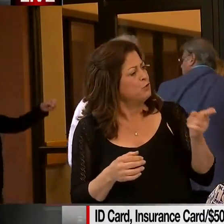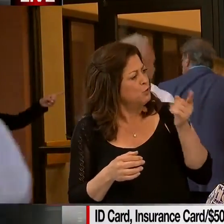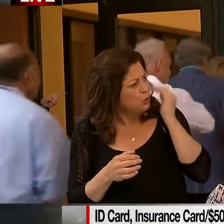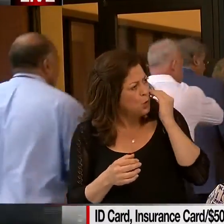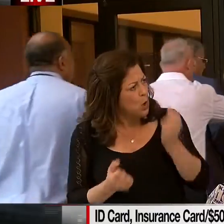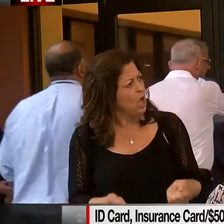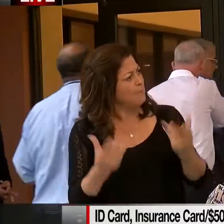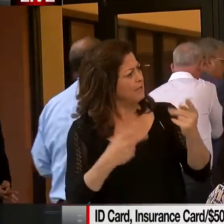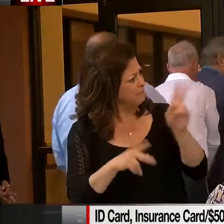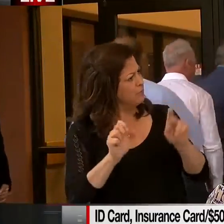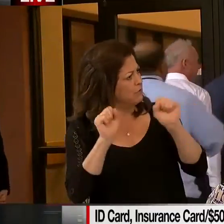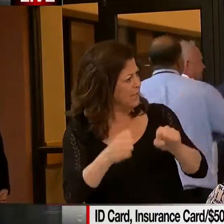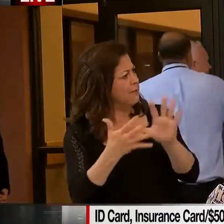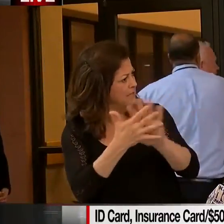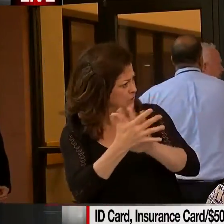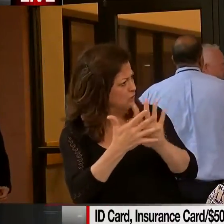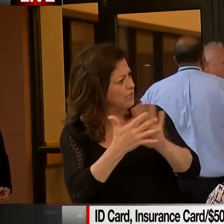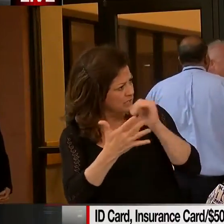either screened or tested?